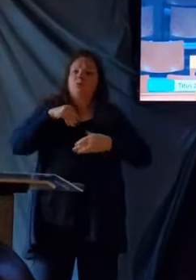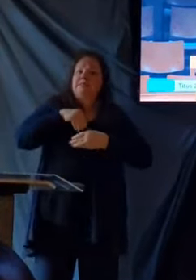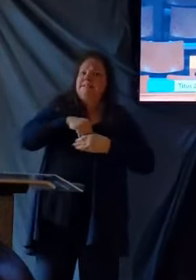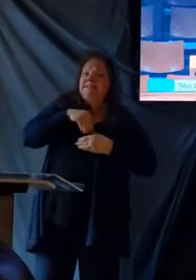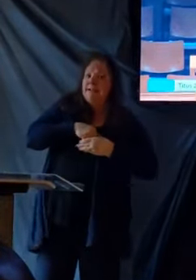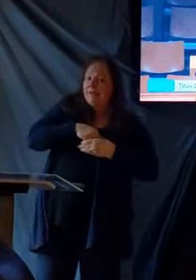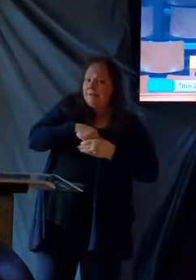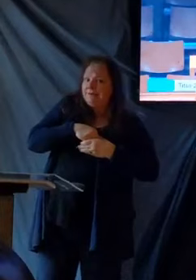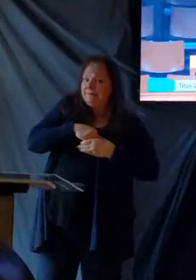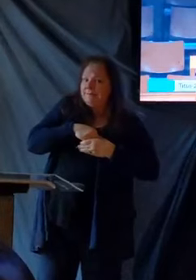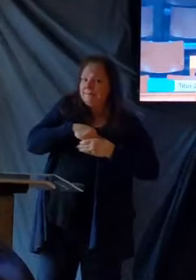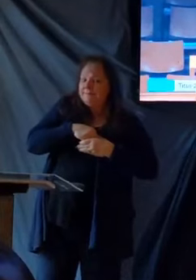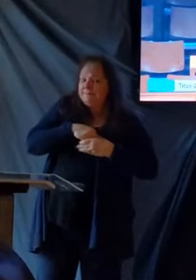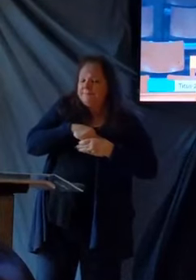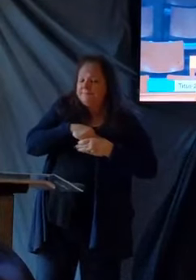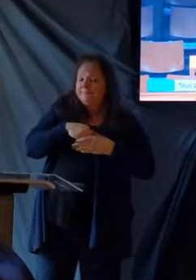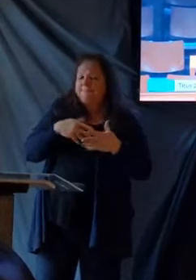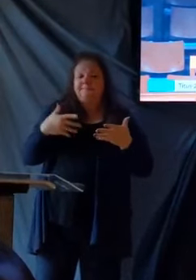So,